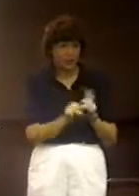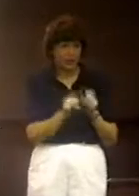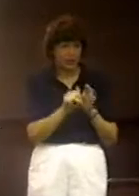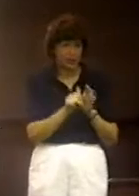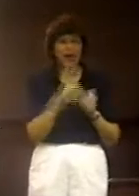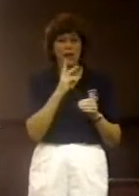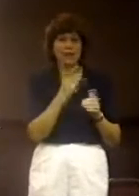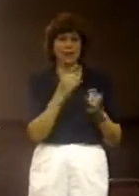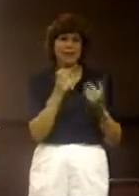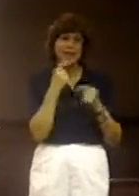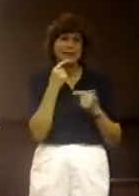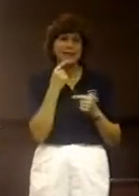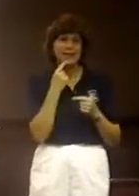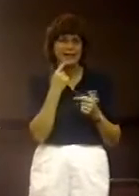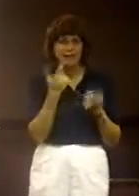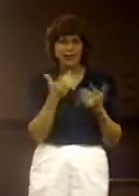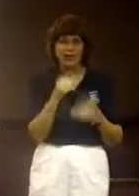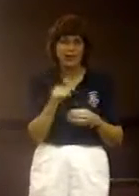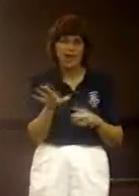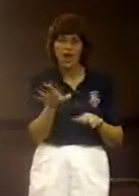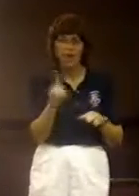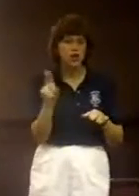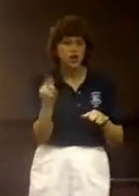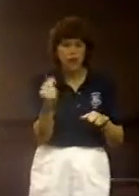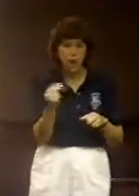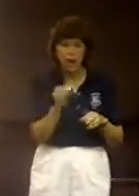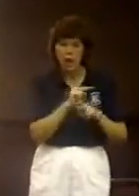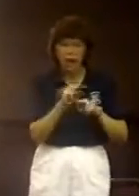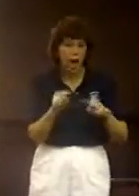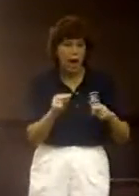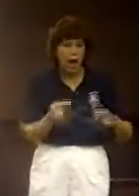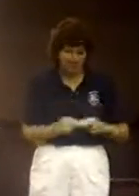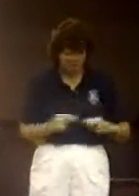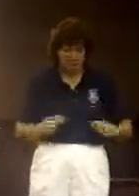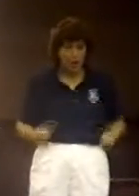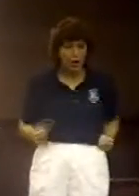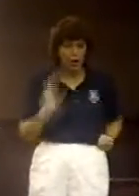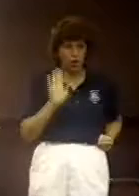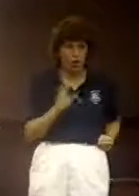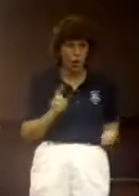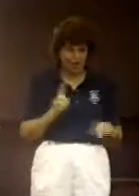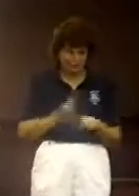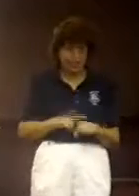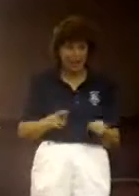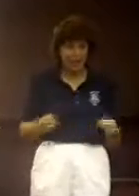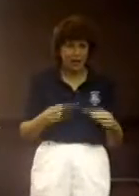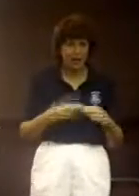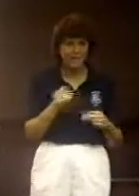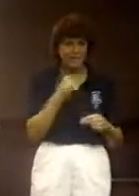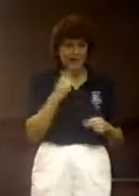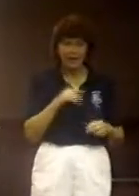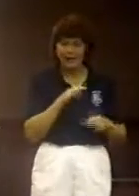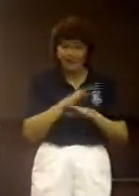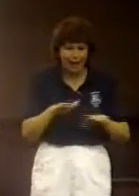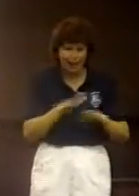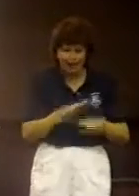we would want to say things like, don't unbuckle your seatbelt, and it would come out like